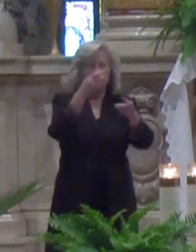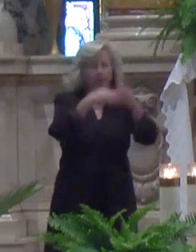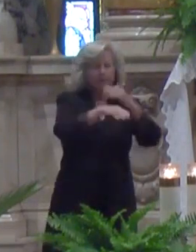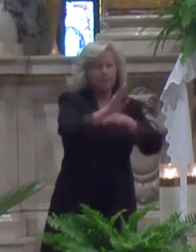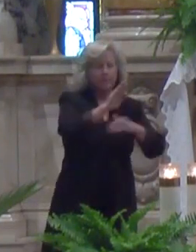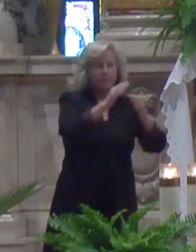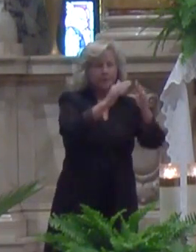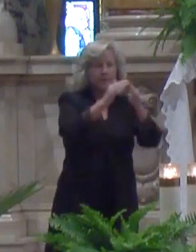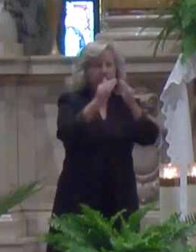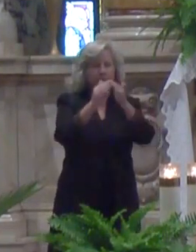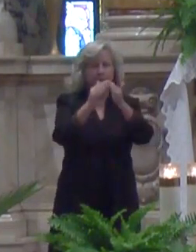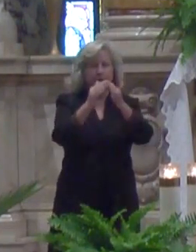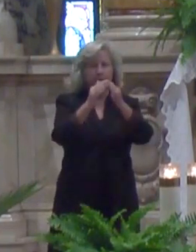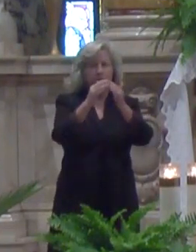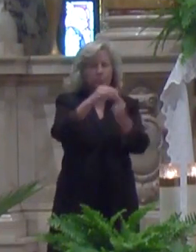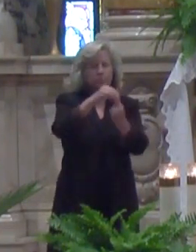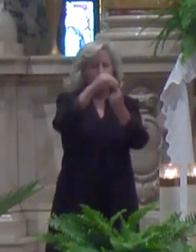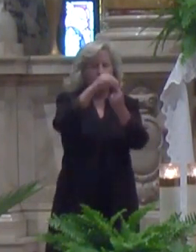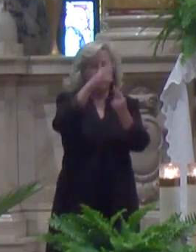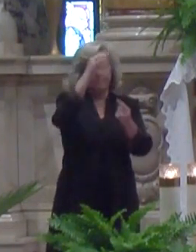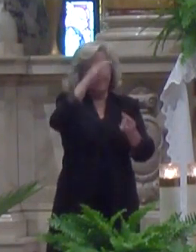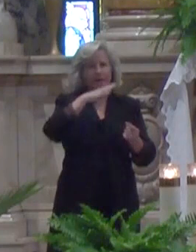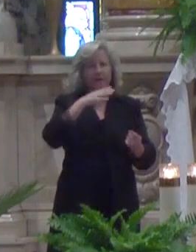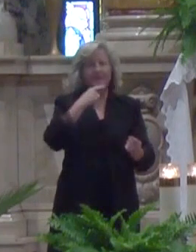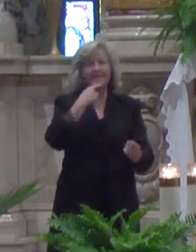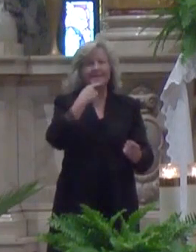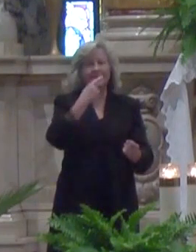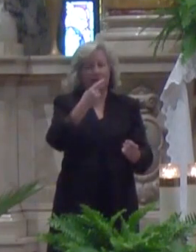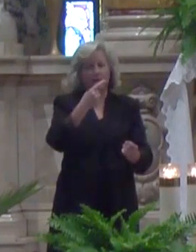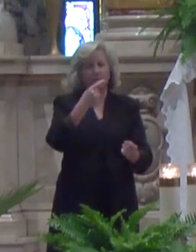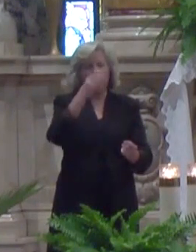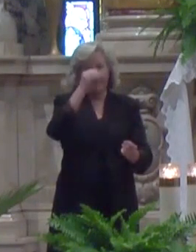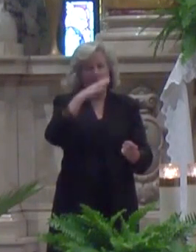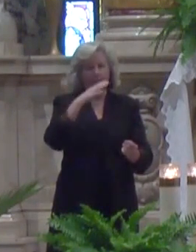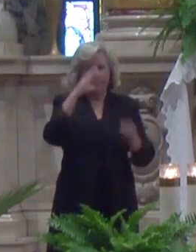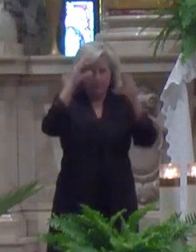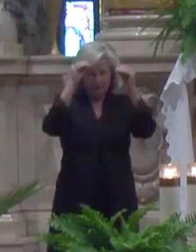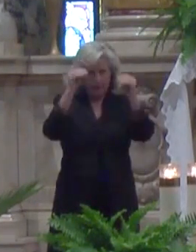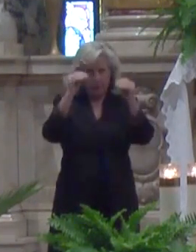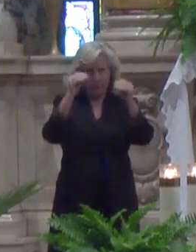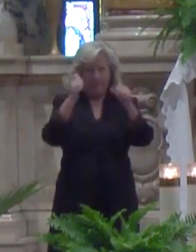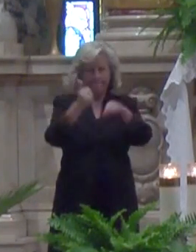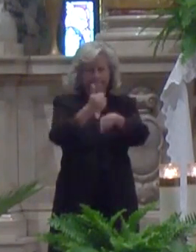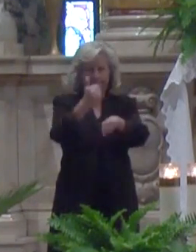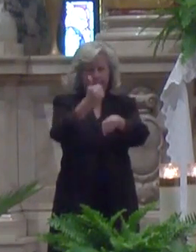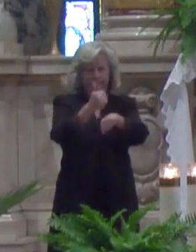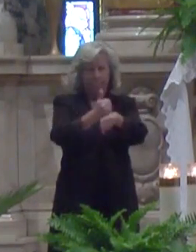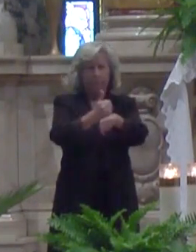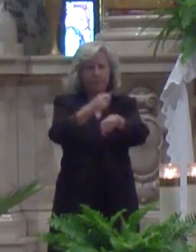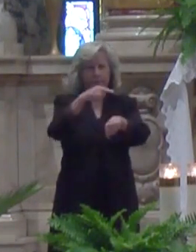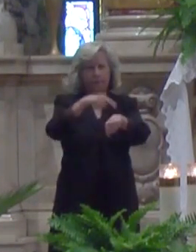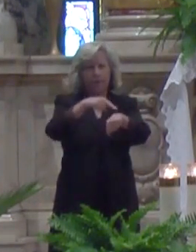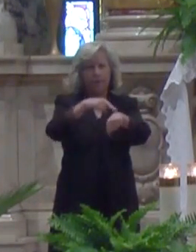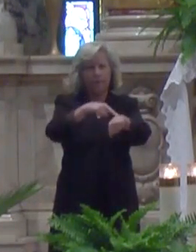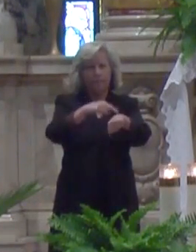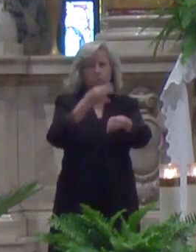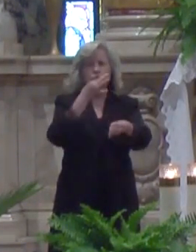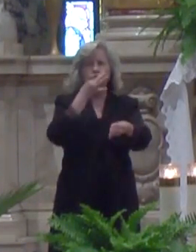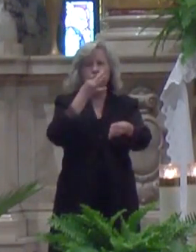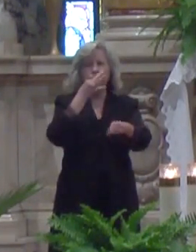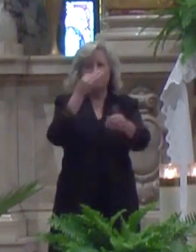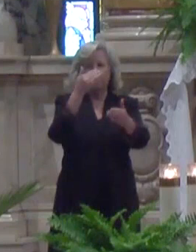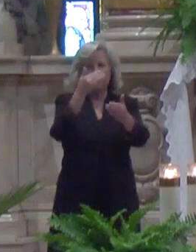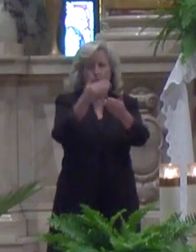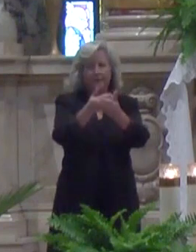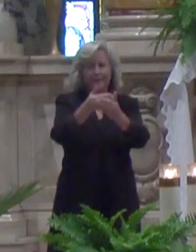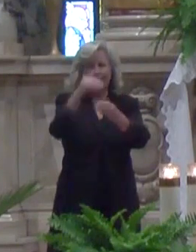city to a certain man and tell him, 'The teacher says, my appointed time draws near. In your